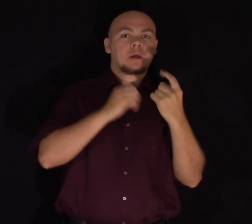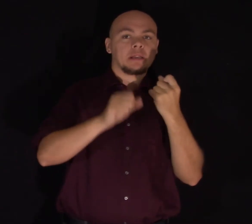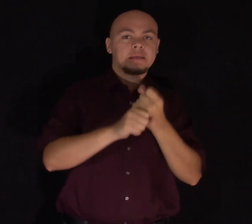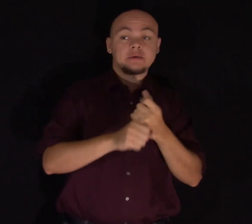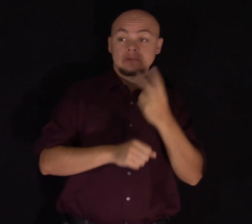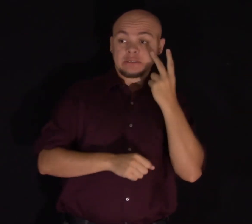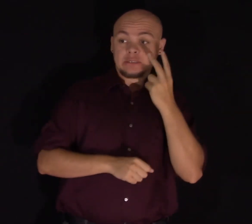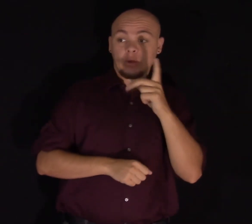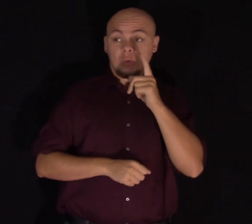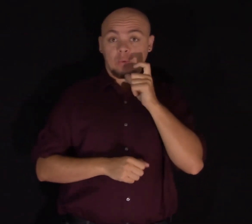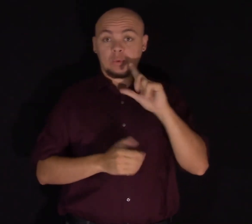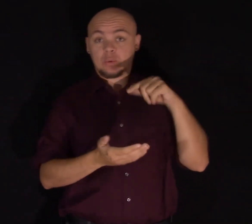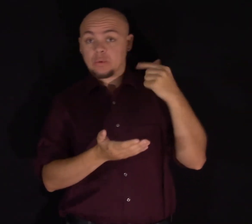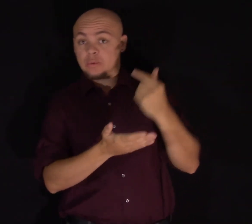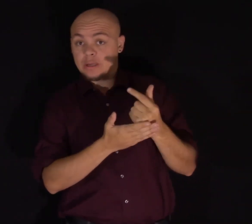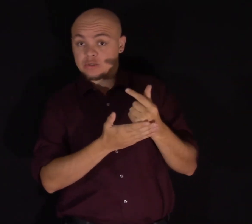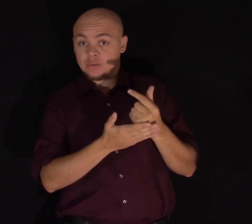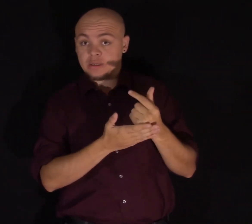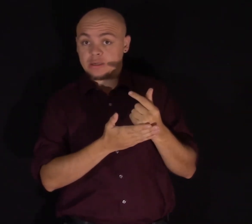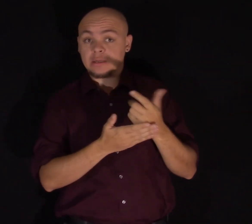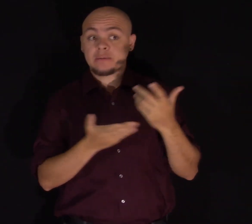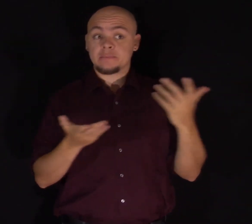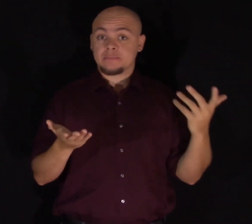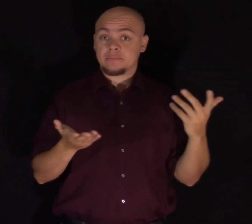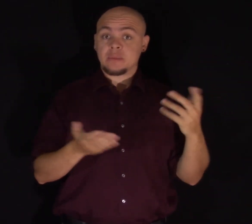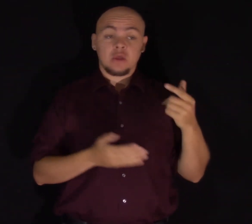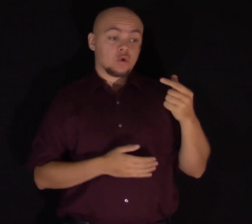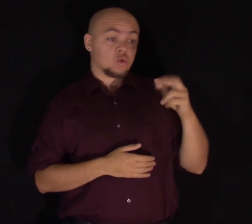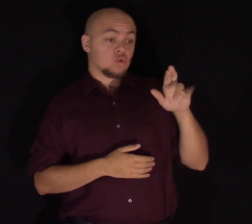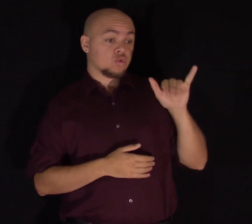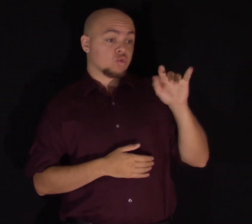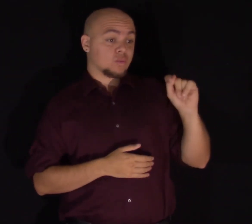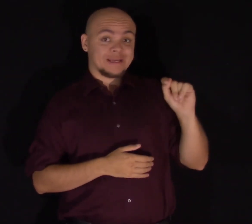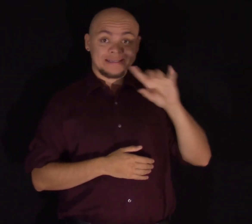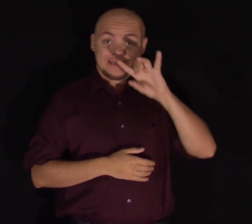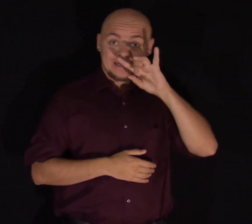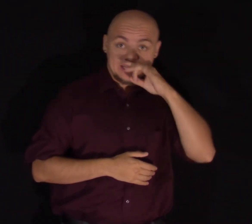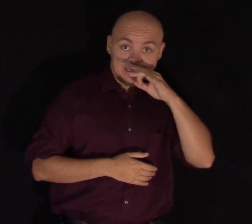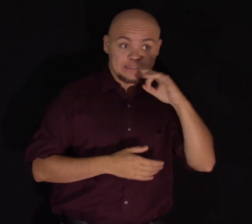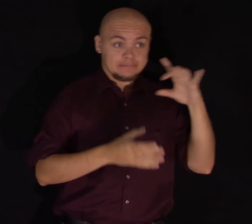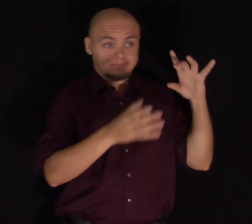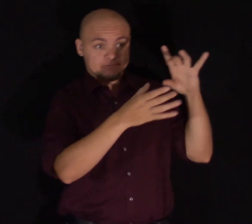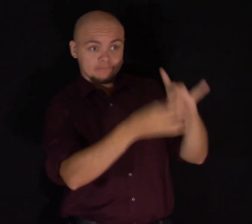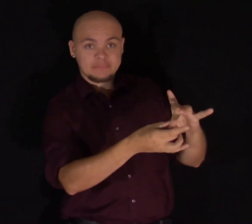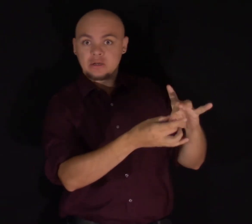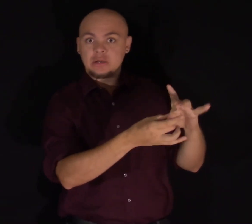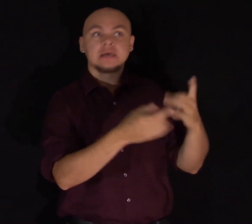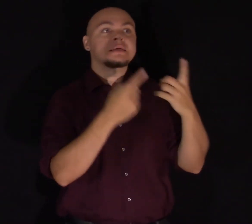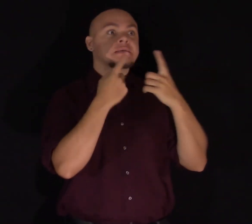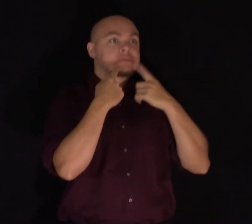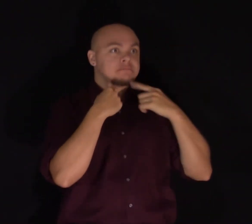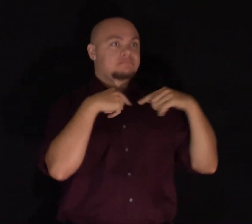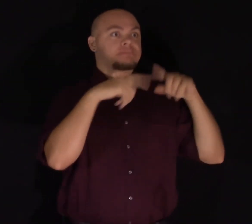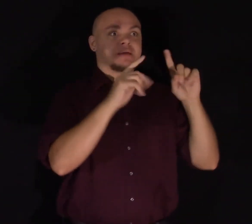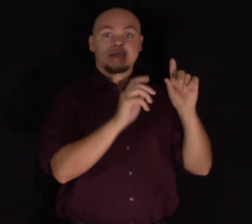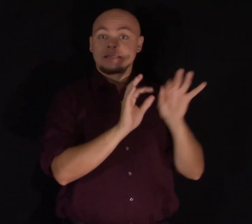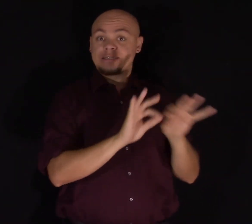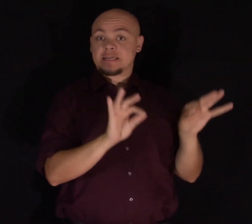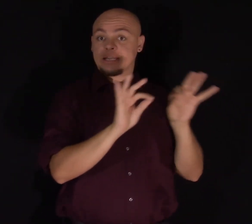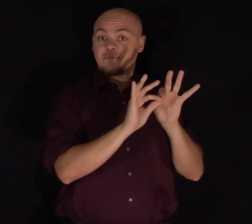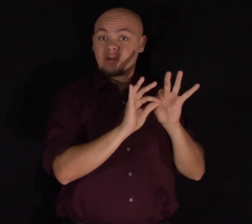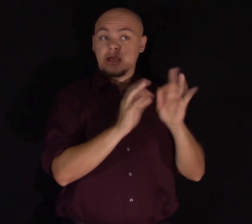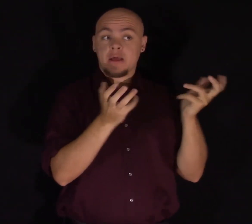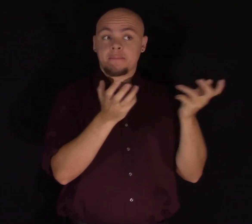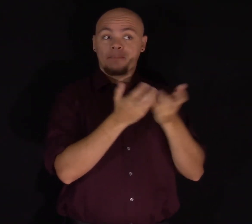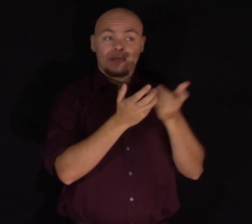graduate. Turns out that grittier kids were significantly more likely to graduate, even when I matched